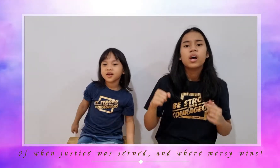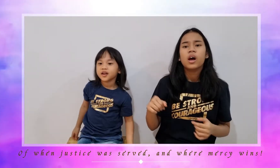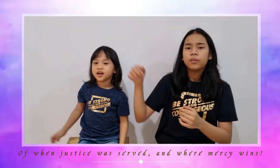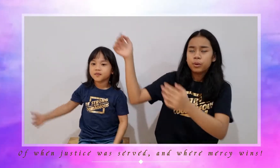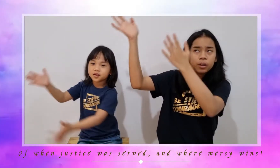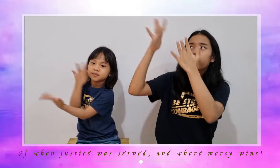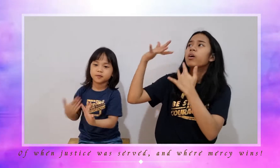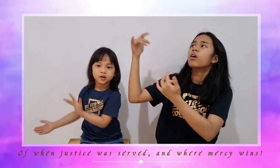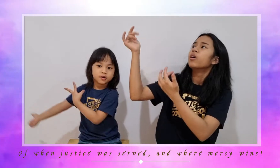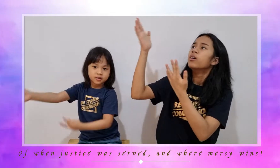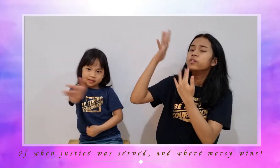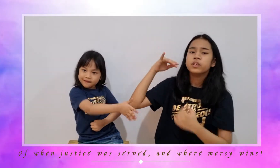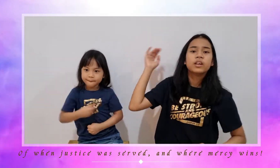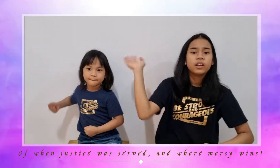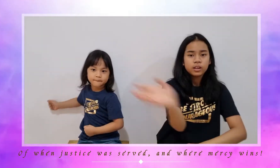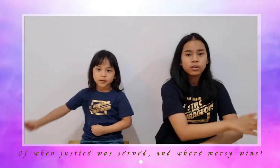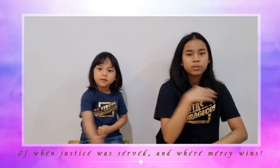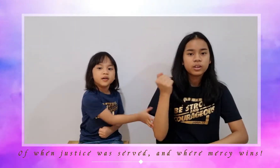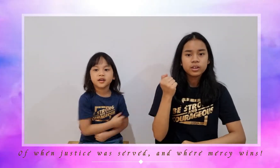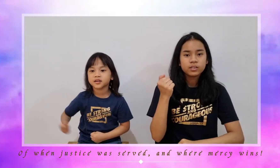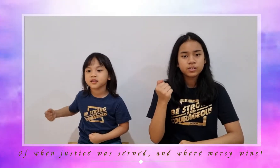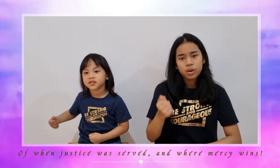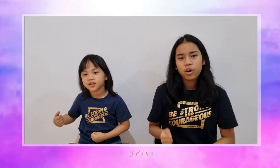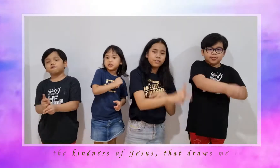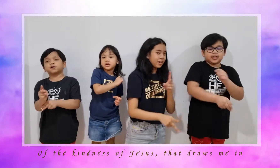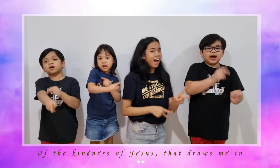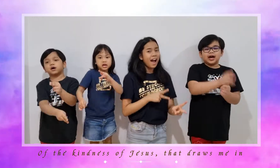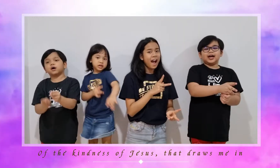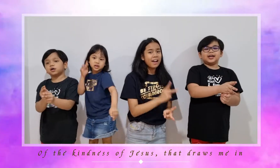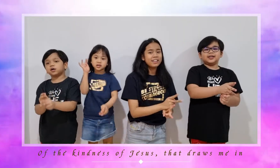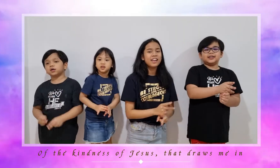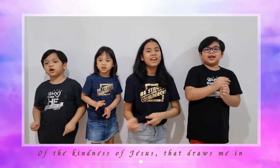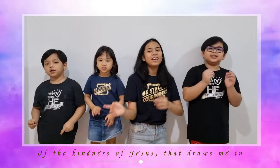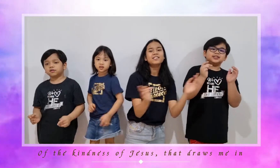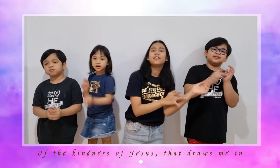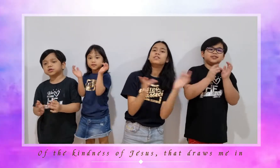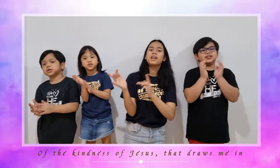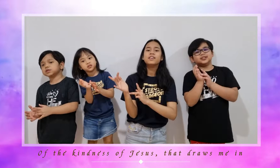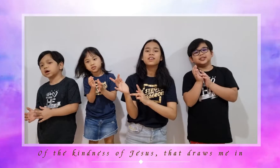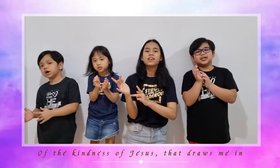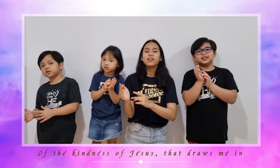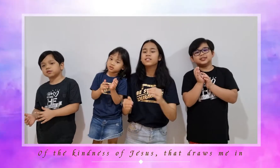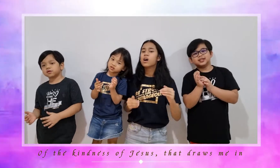And when mercy wins Of the kindness of Jesus